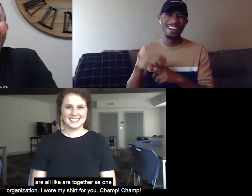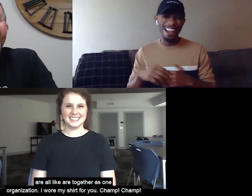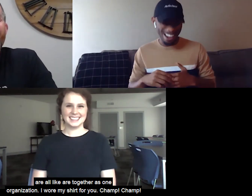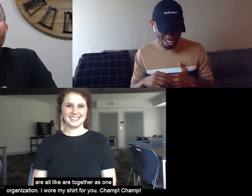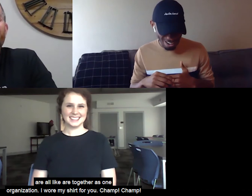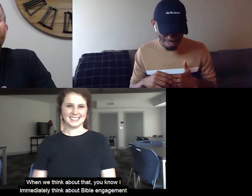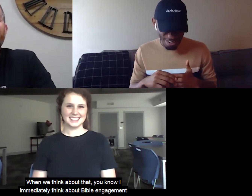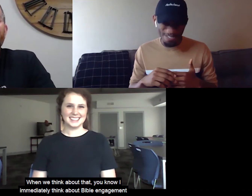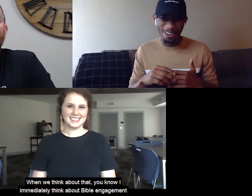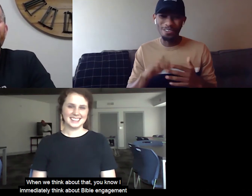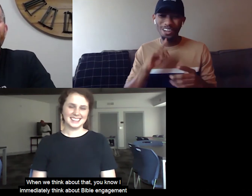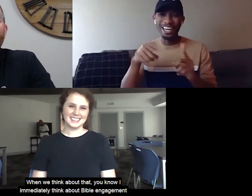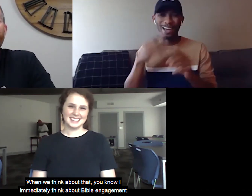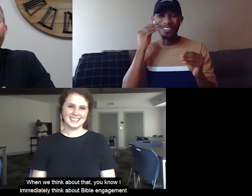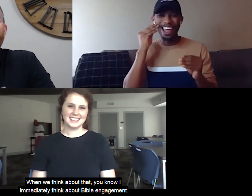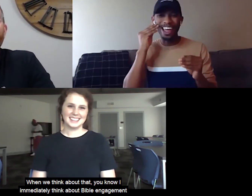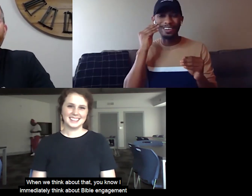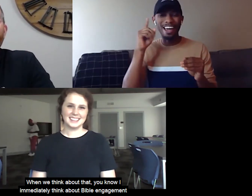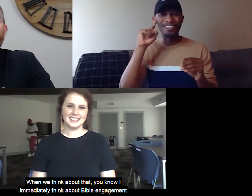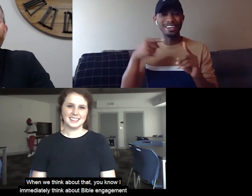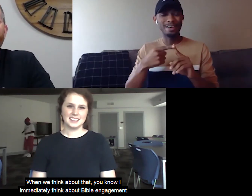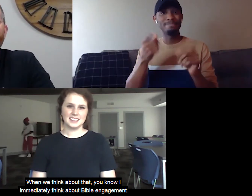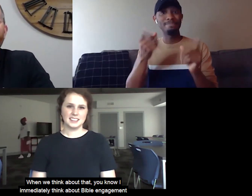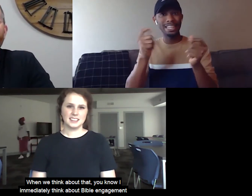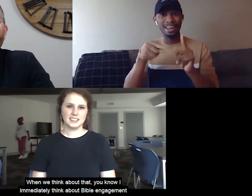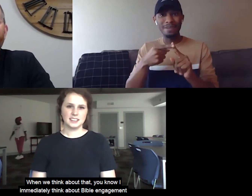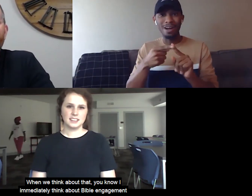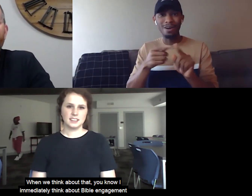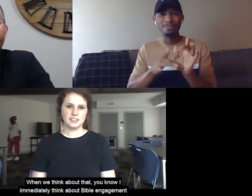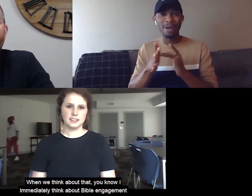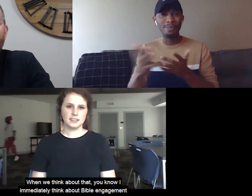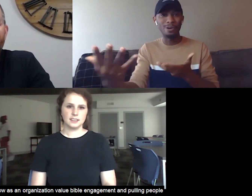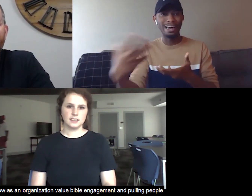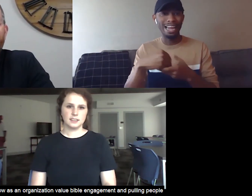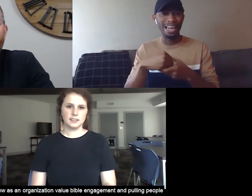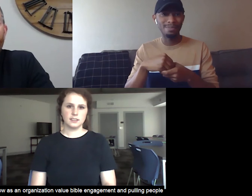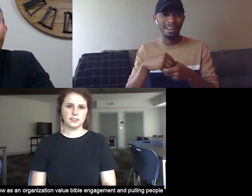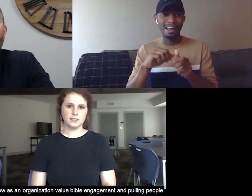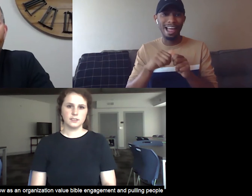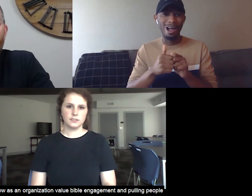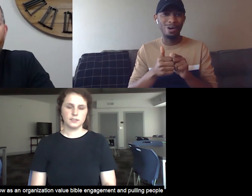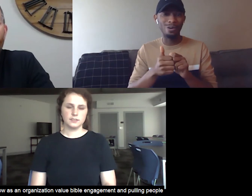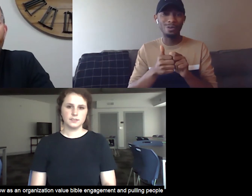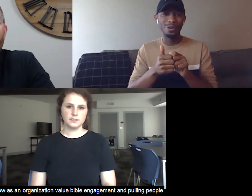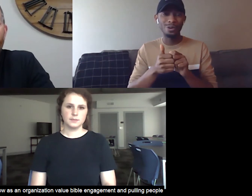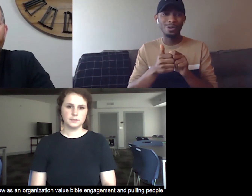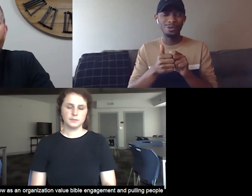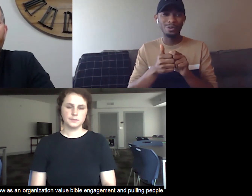camp. But when we think about that, I think immediately about Bible engagement and